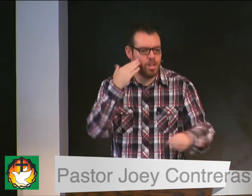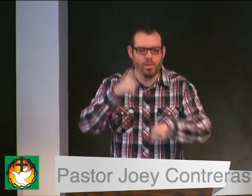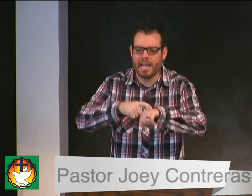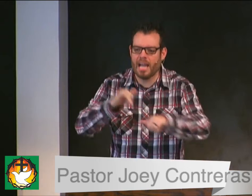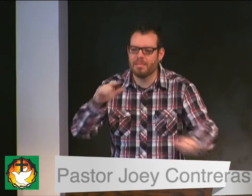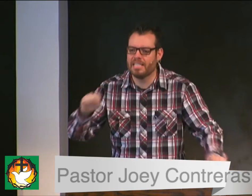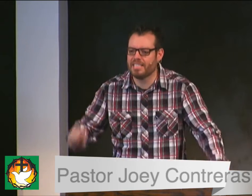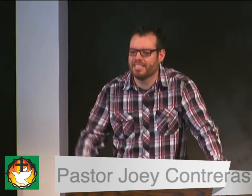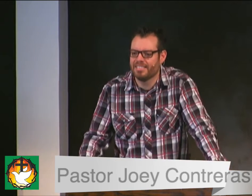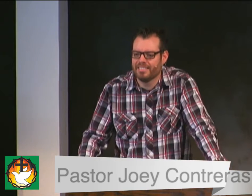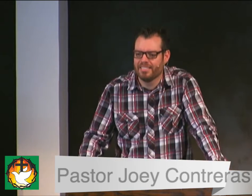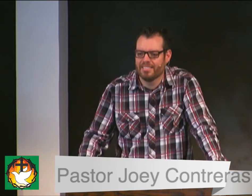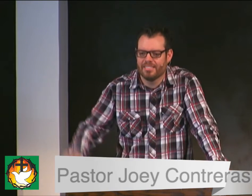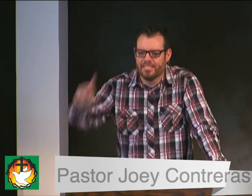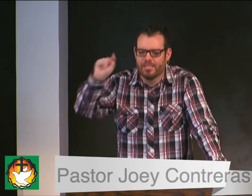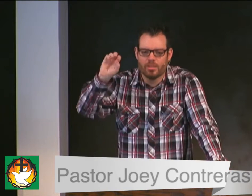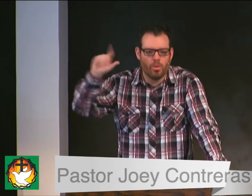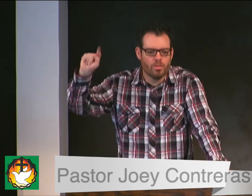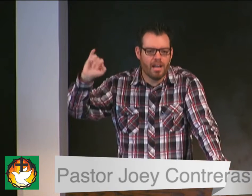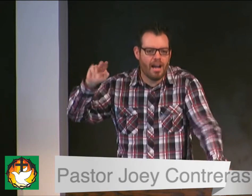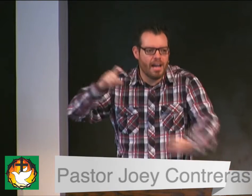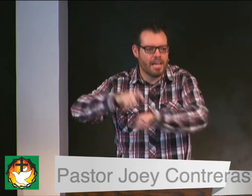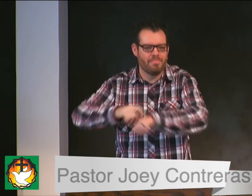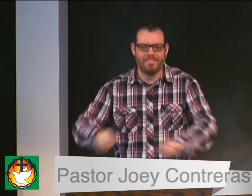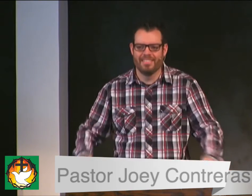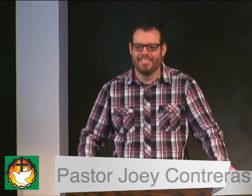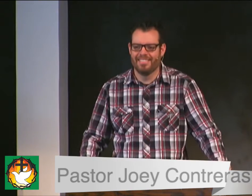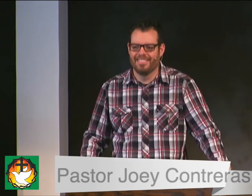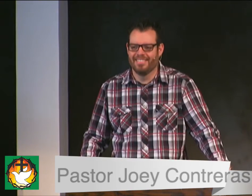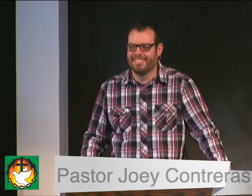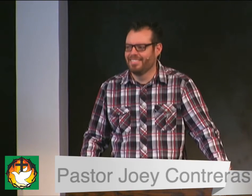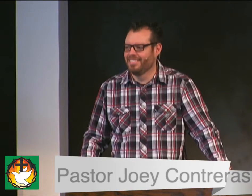Now, you know what time it is? Toll time.